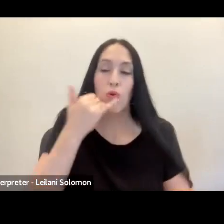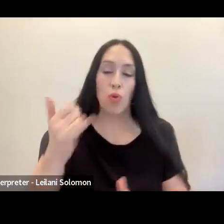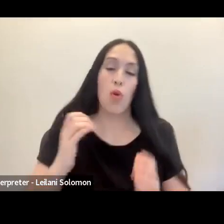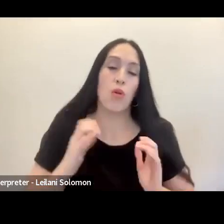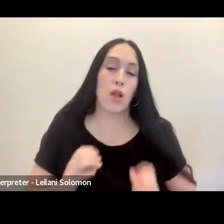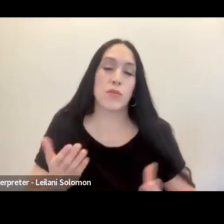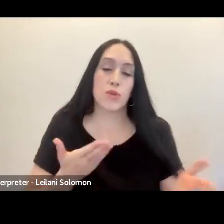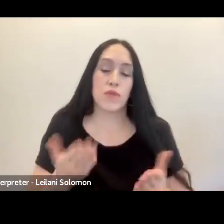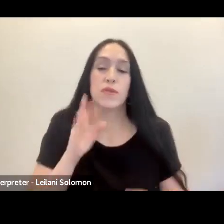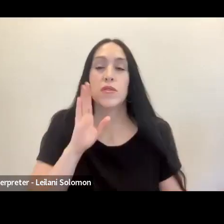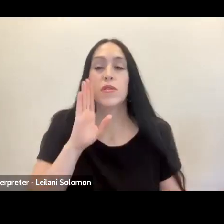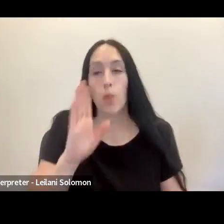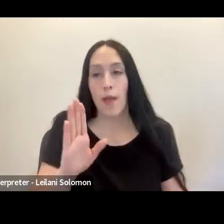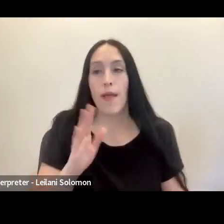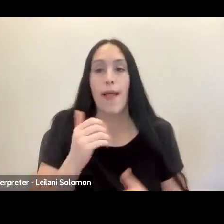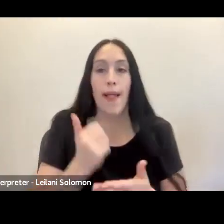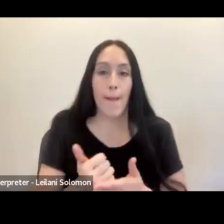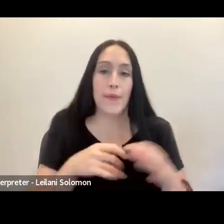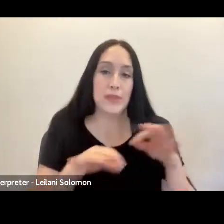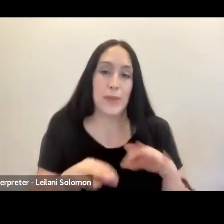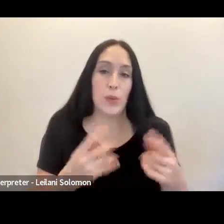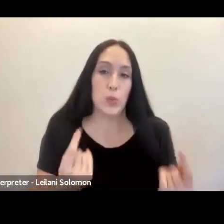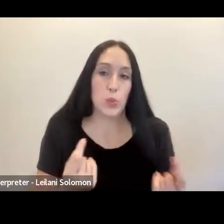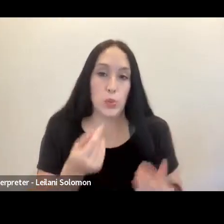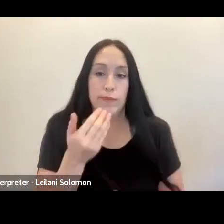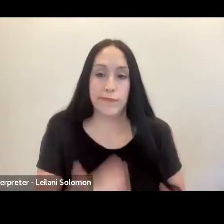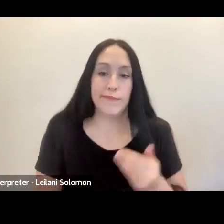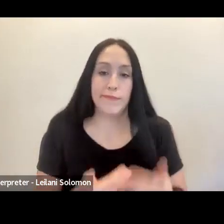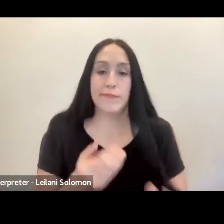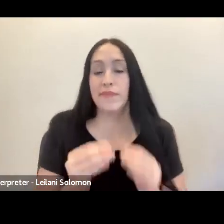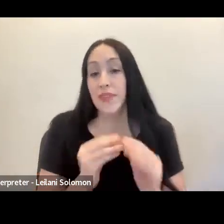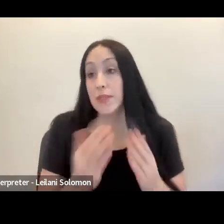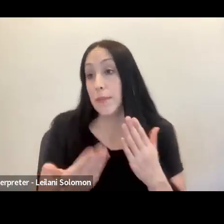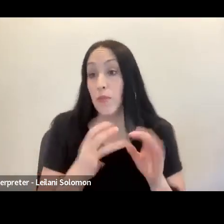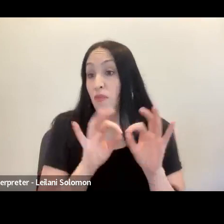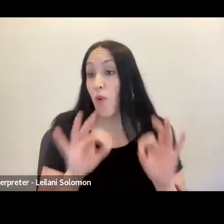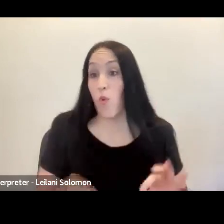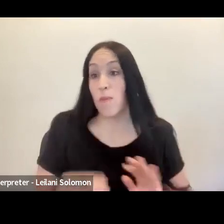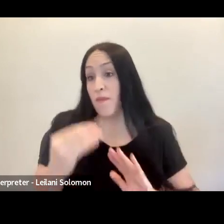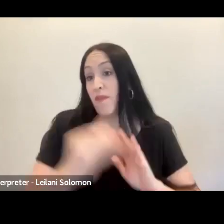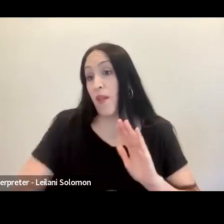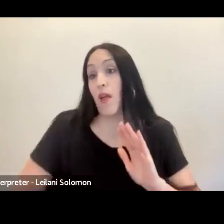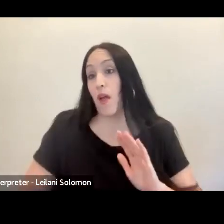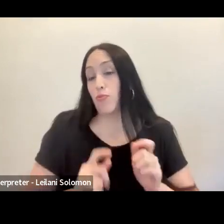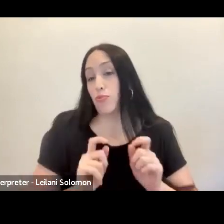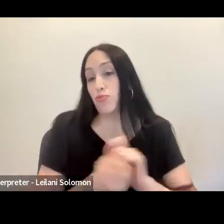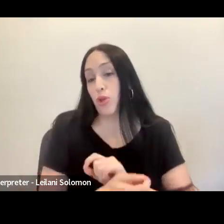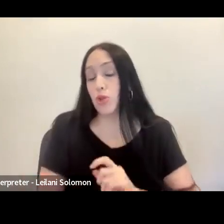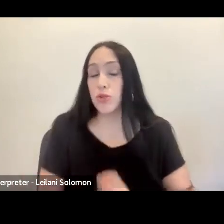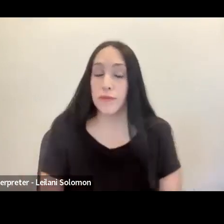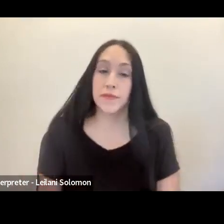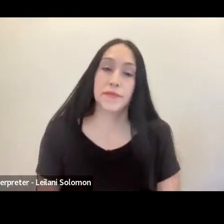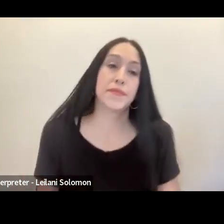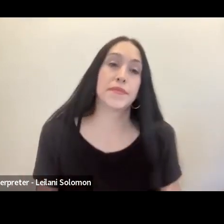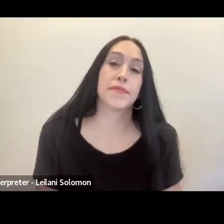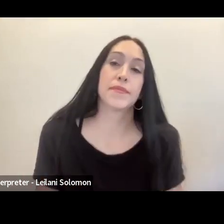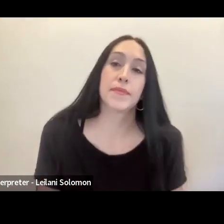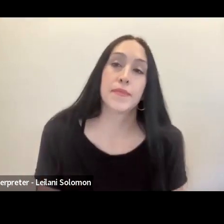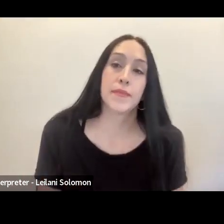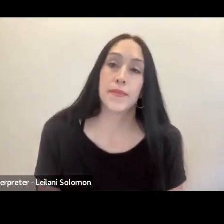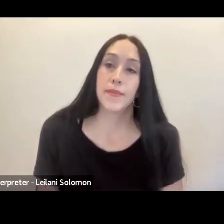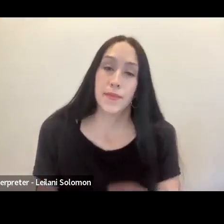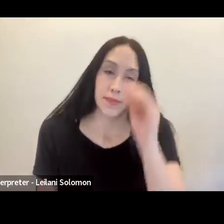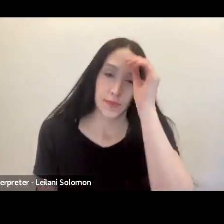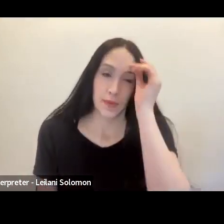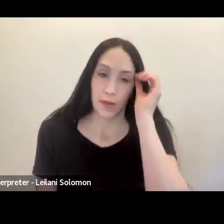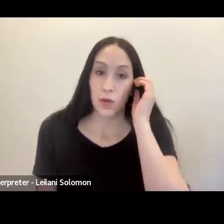the necessary steps to get that fixed. There might be a form you have to fill out and send it. Paula asked, this question was asked already,